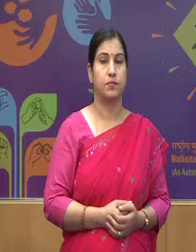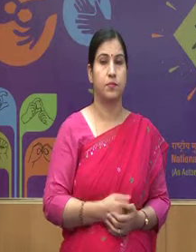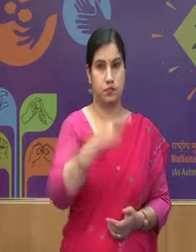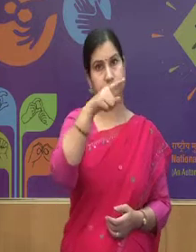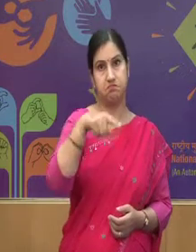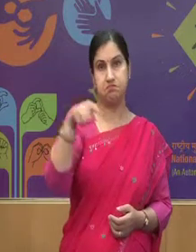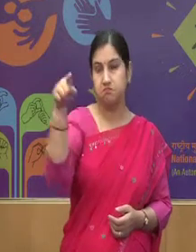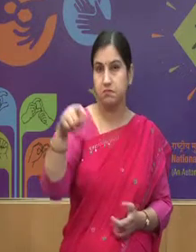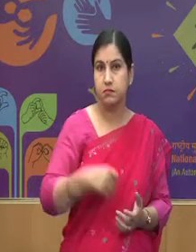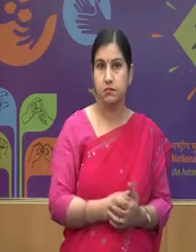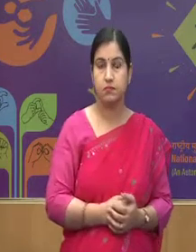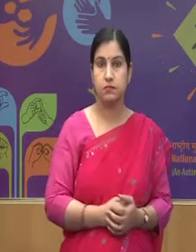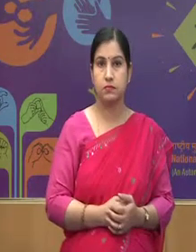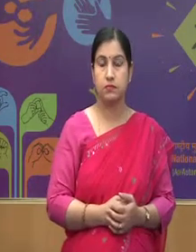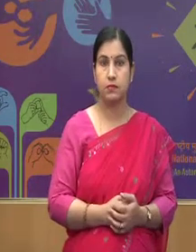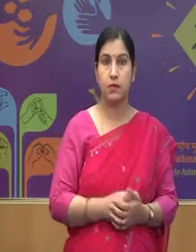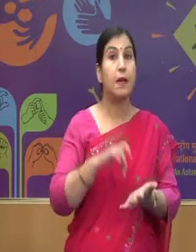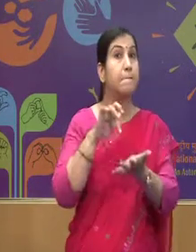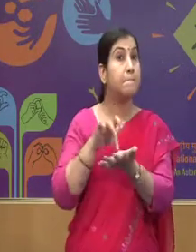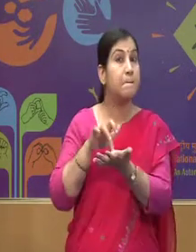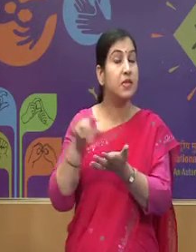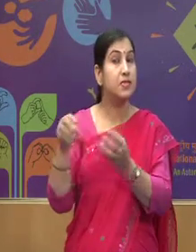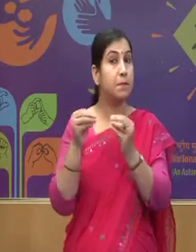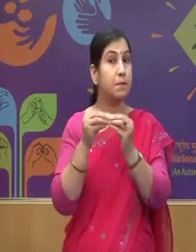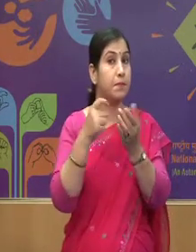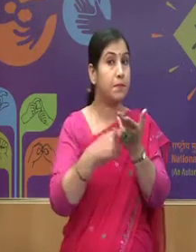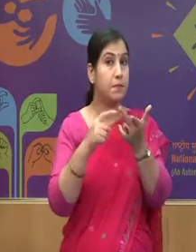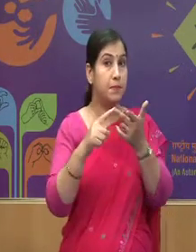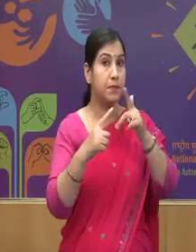You are correct. Britain is the answer.